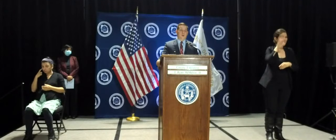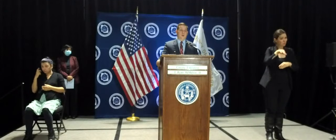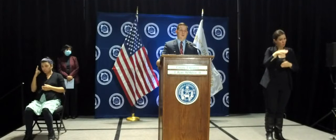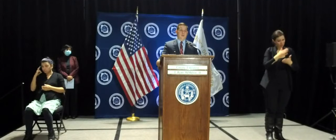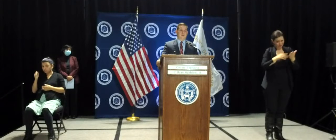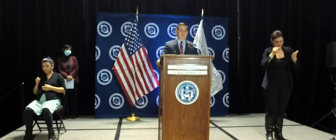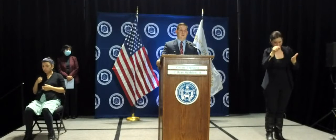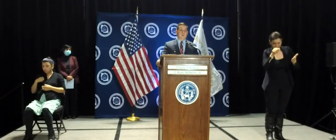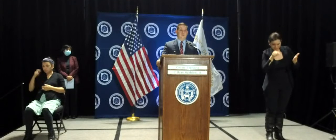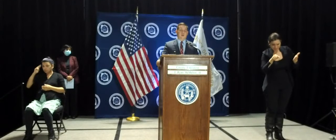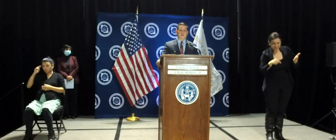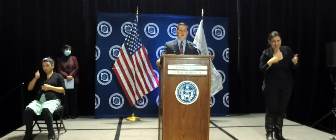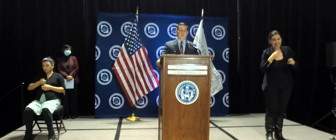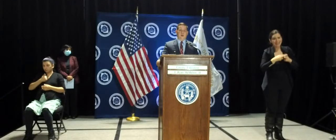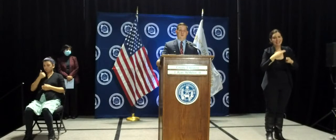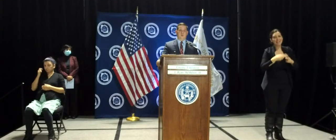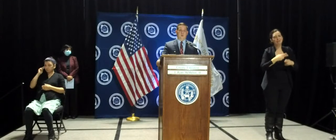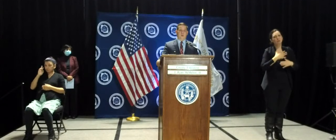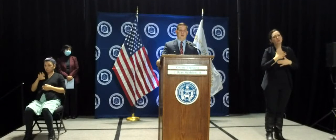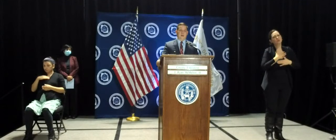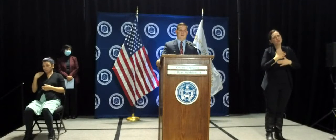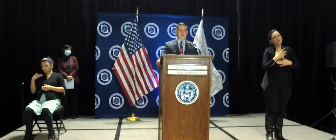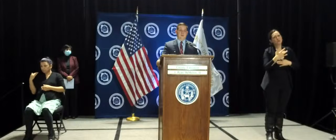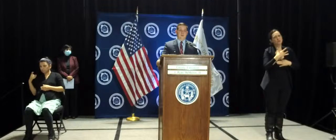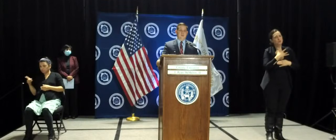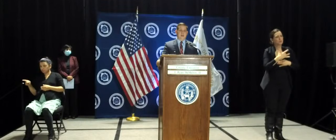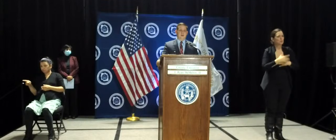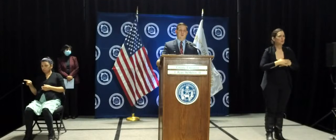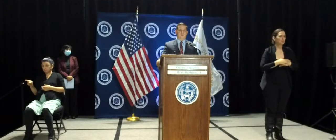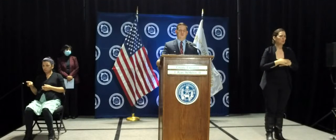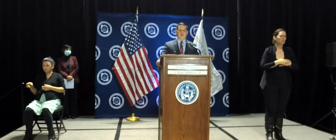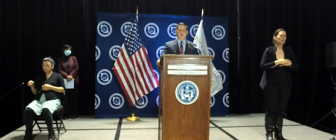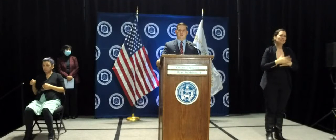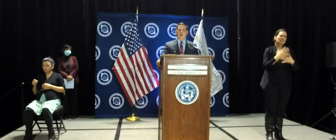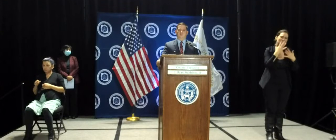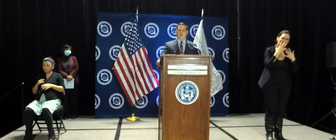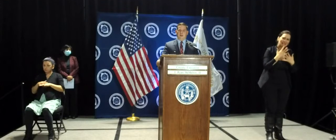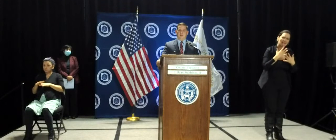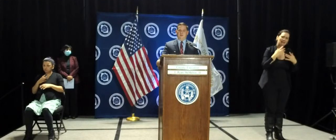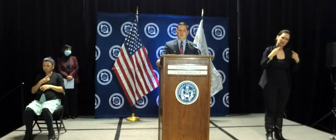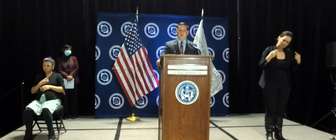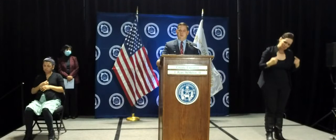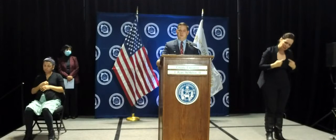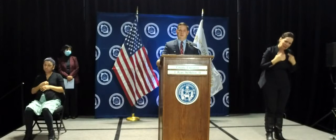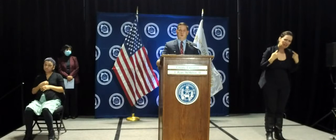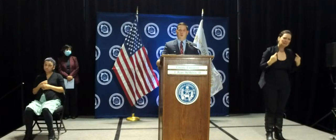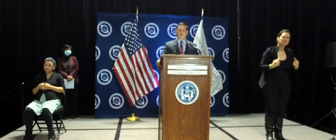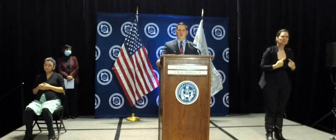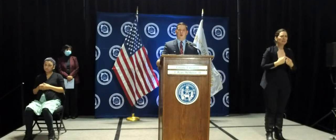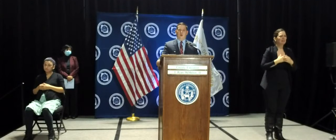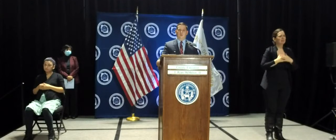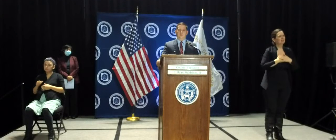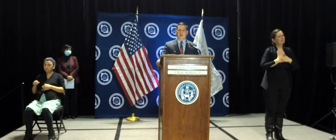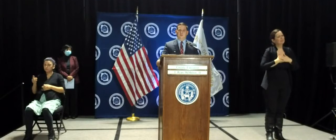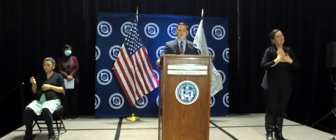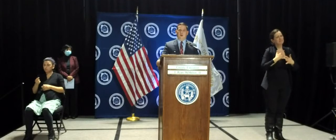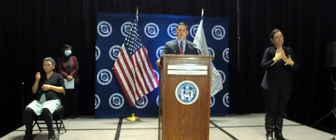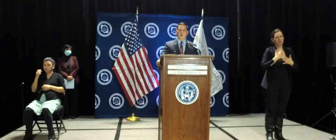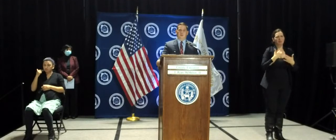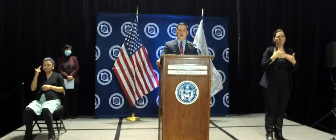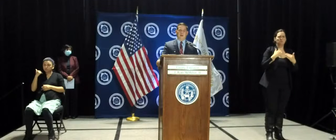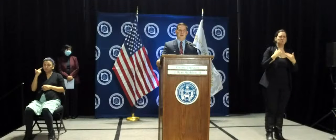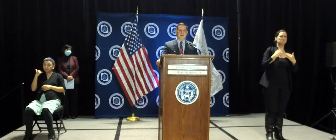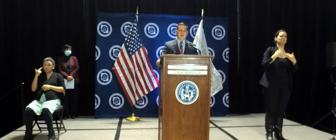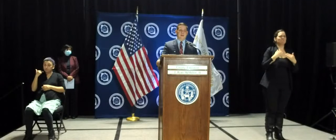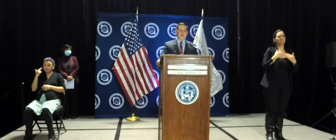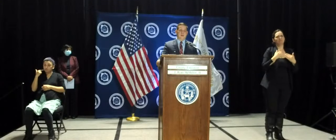so that's very, very painful. Saturday was a very tough day, just overall, to have to talk